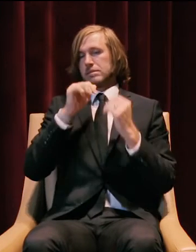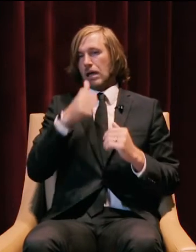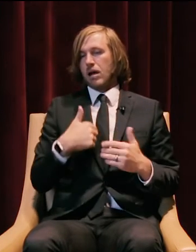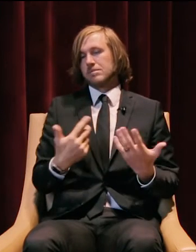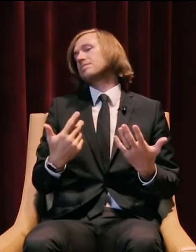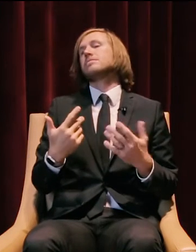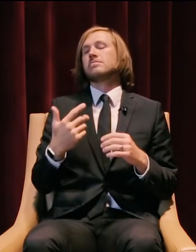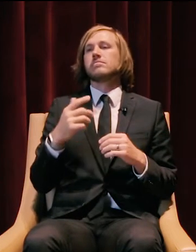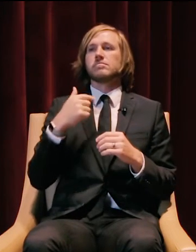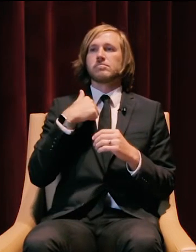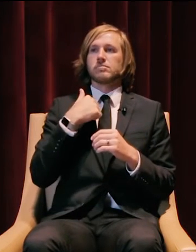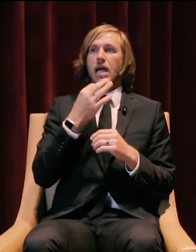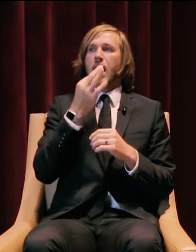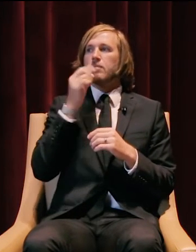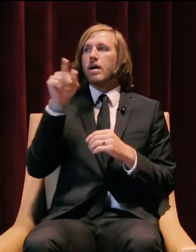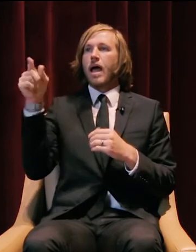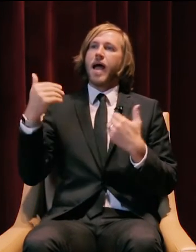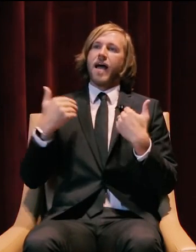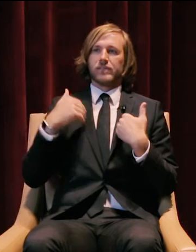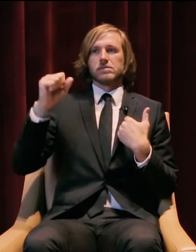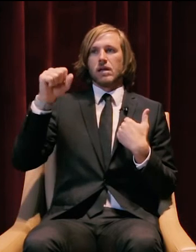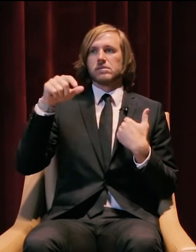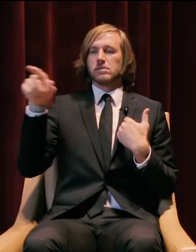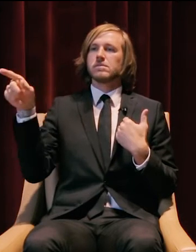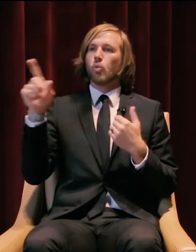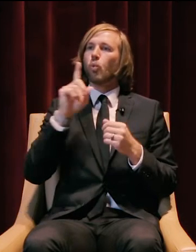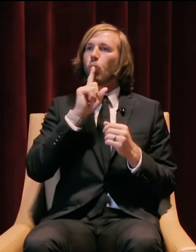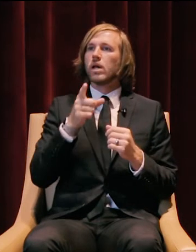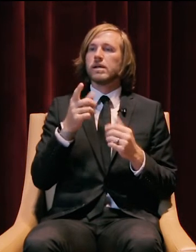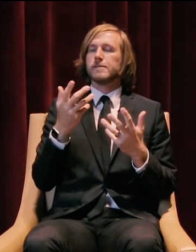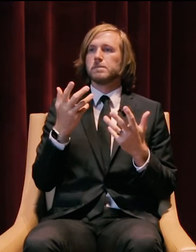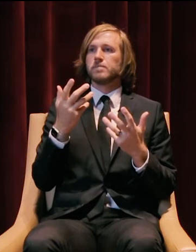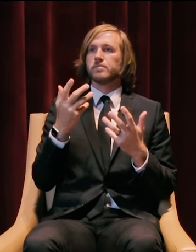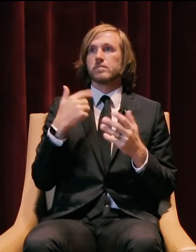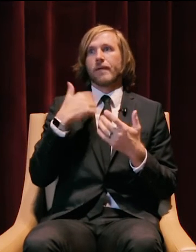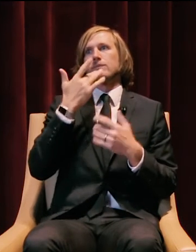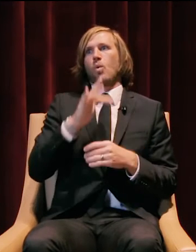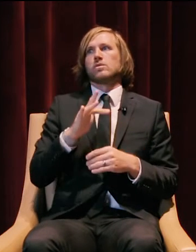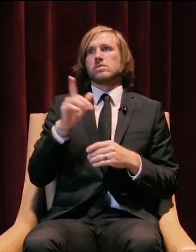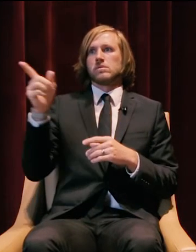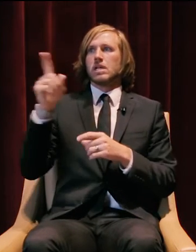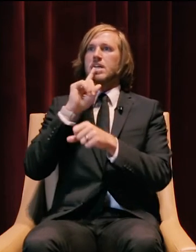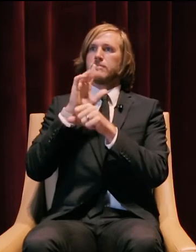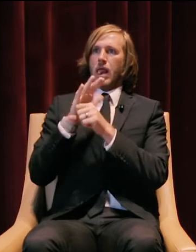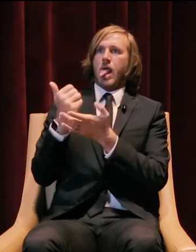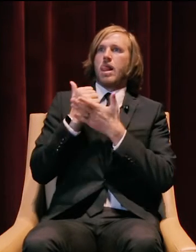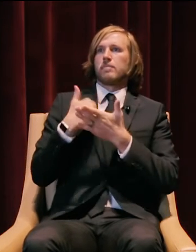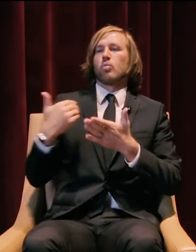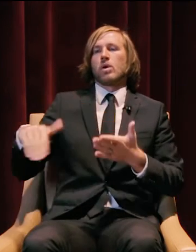But again, I have the experts in these fields that really, I'm very fortunate they're committed to